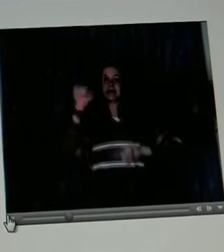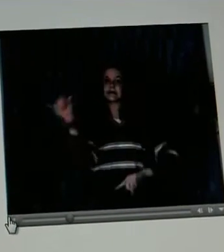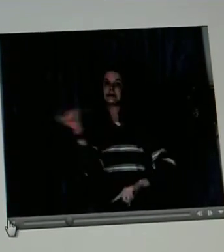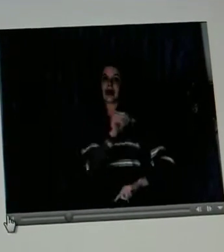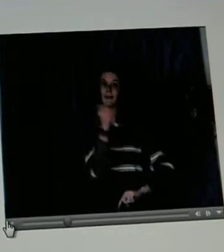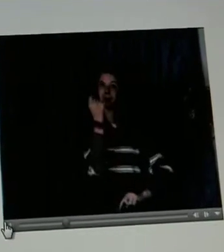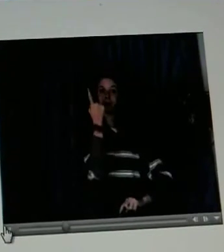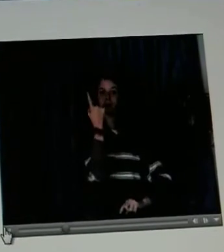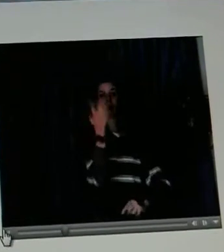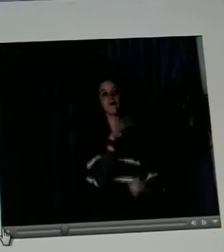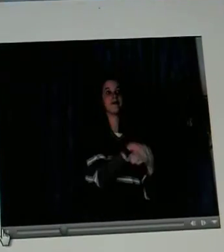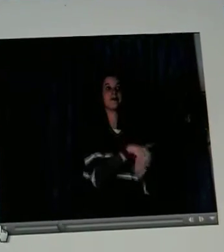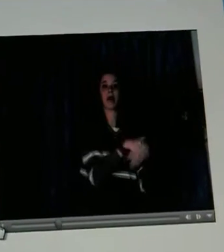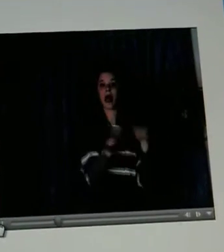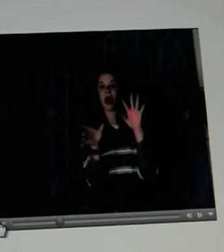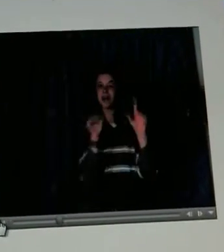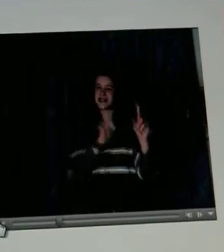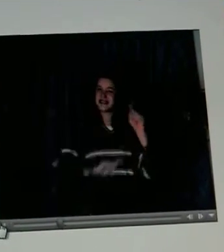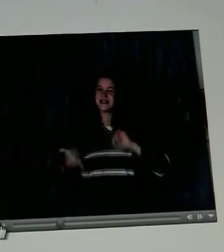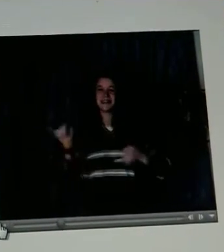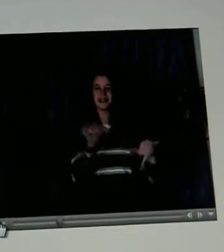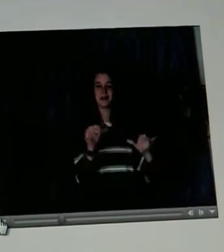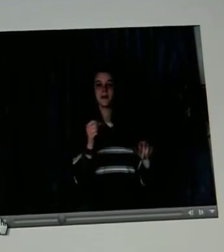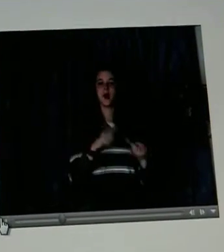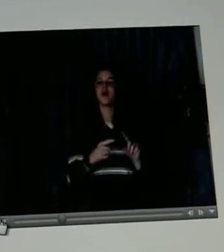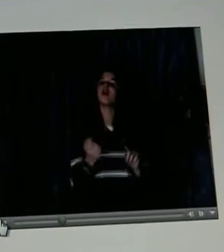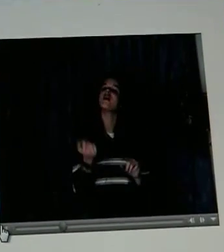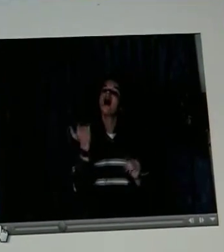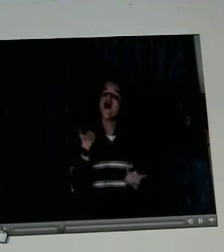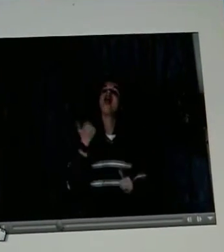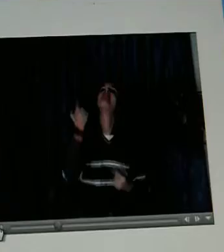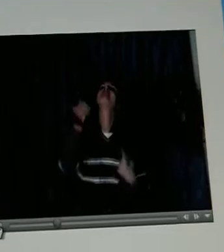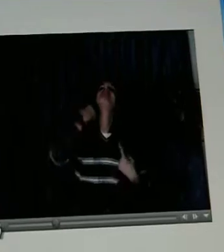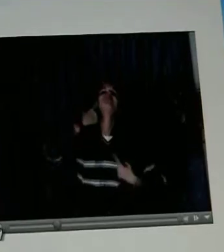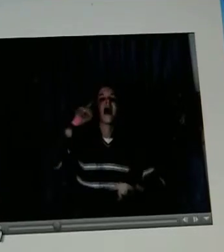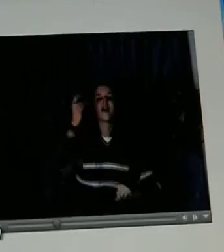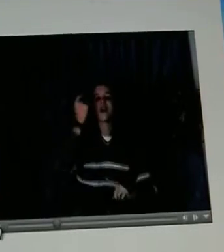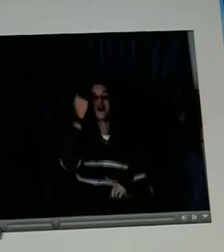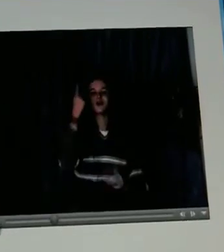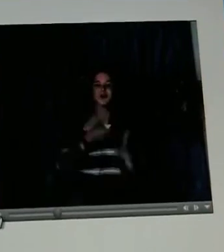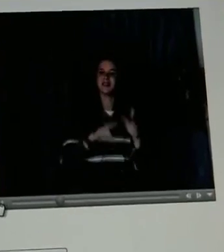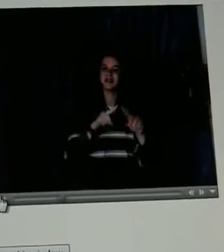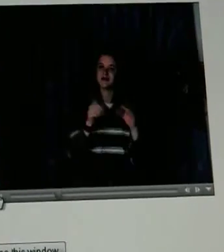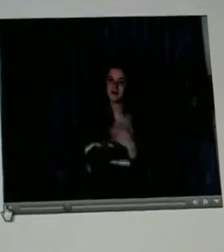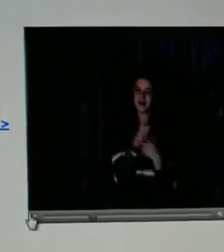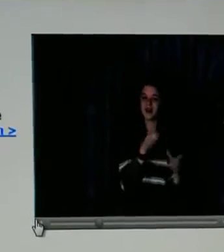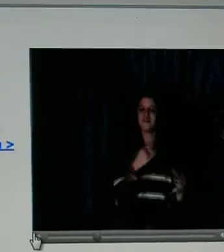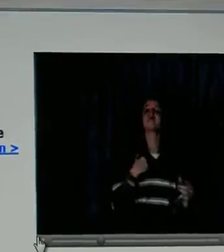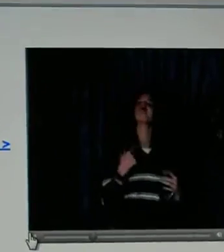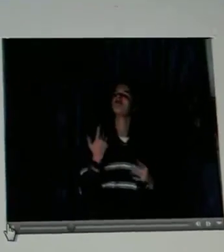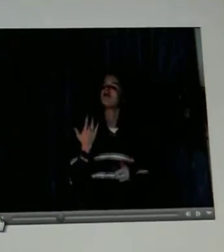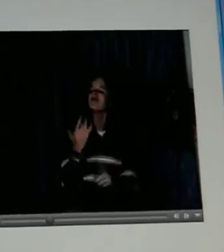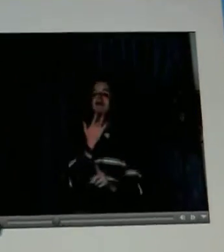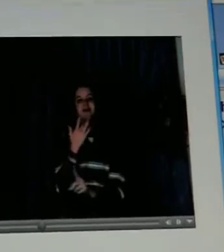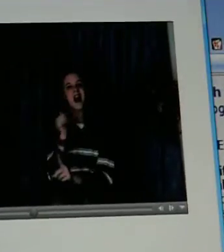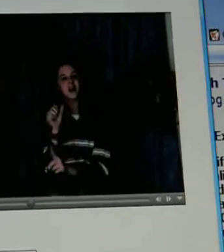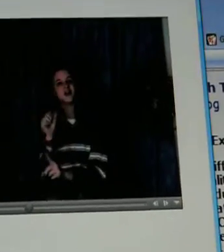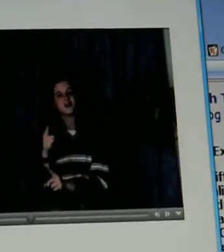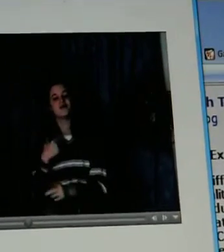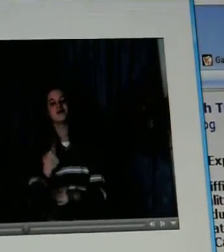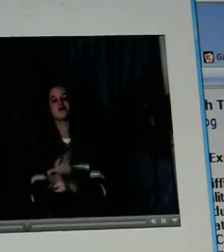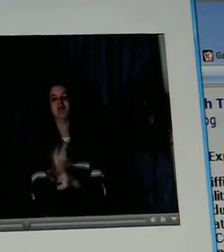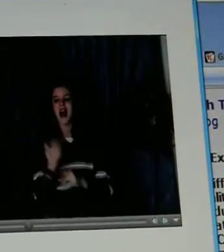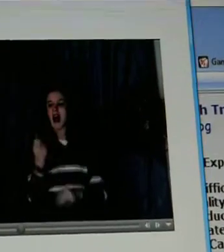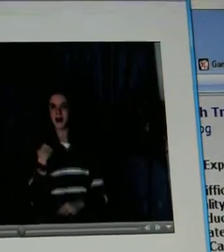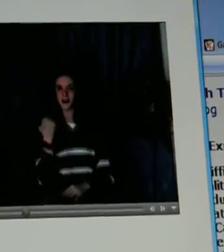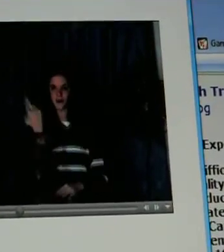and ASL. And I can understand both, but suddenly it made sense to me that there are differences